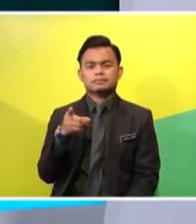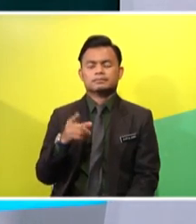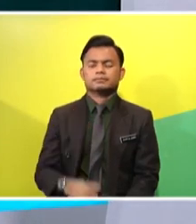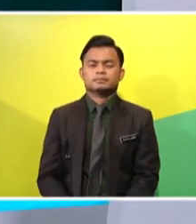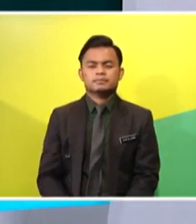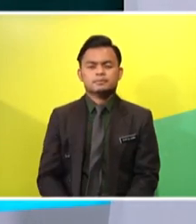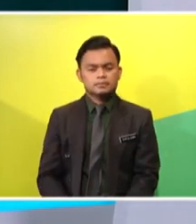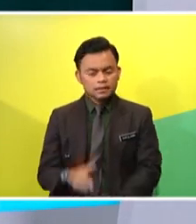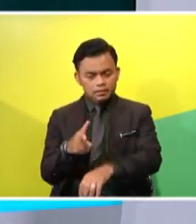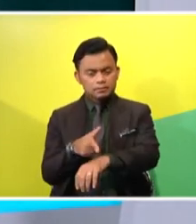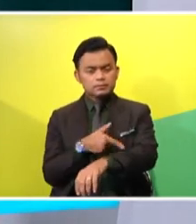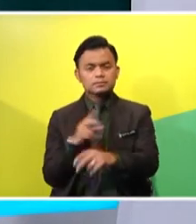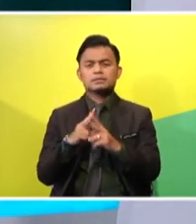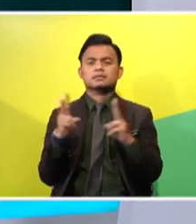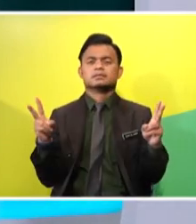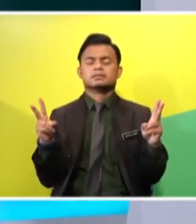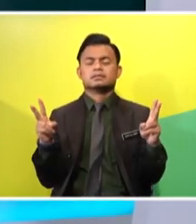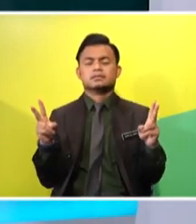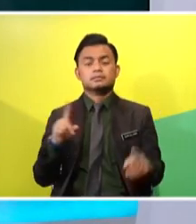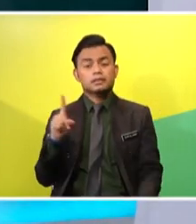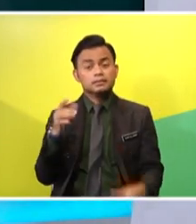What's taking so long? I'm rushing right now.